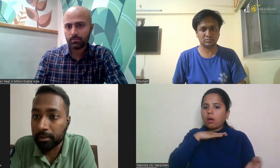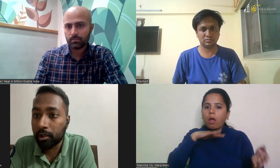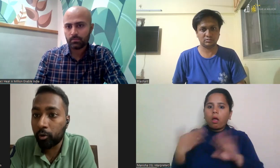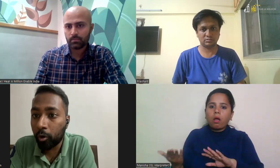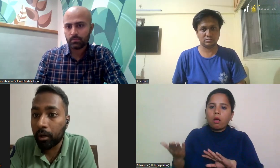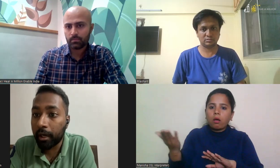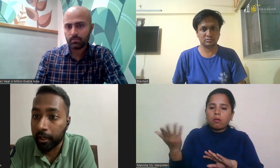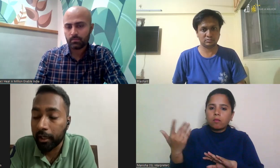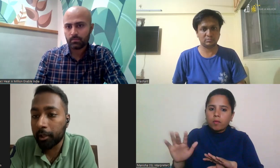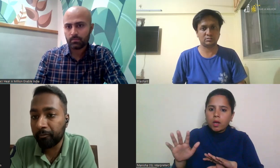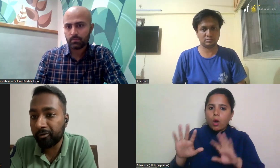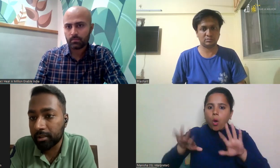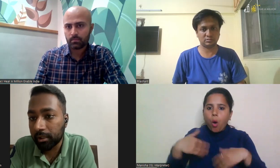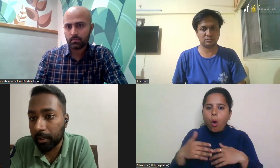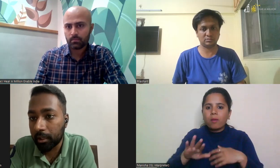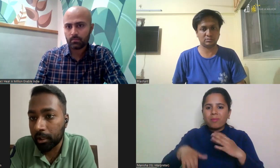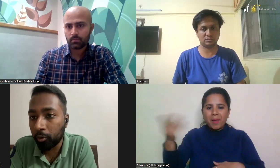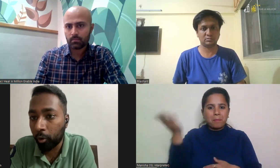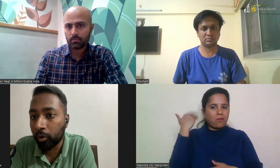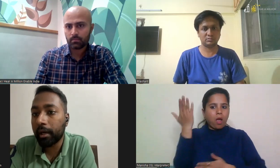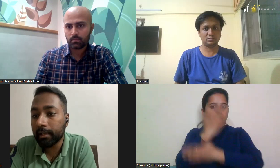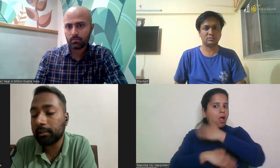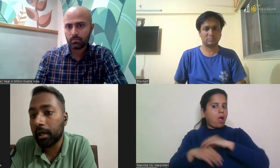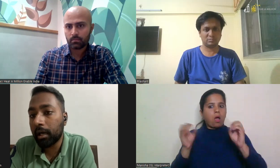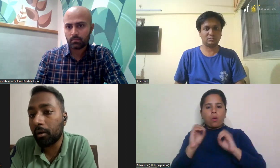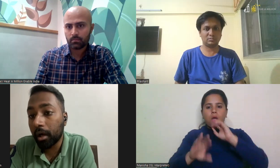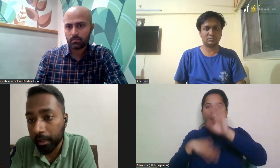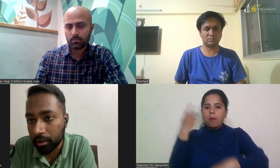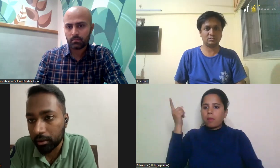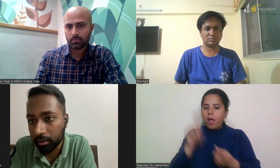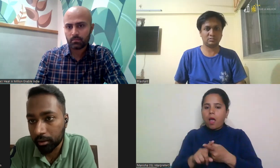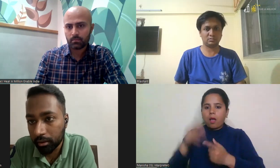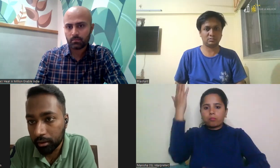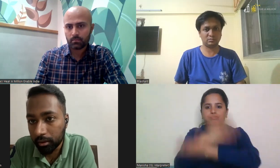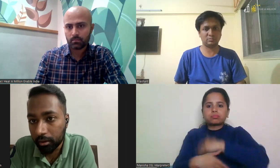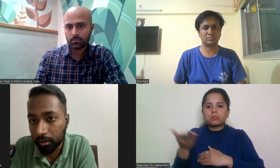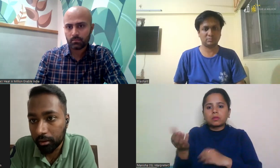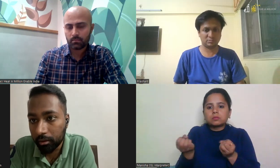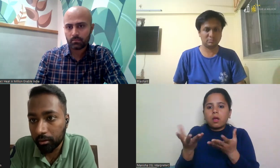Other person got any type of disability or accidental death,